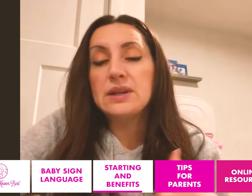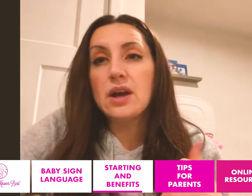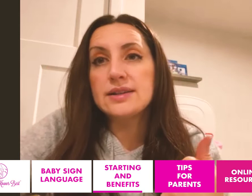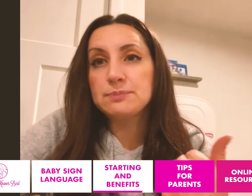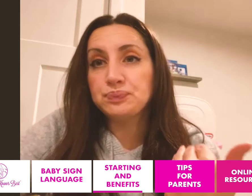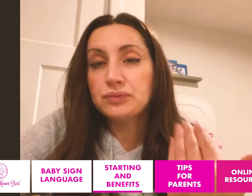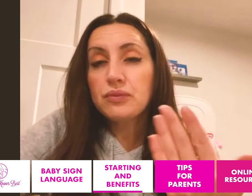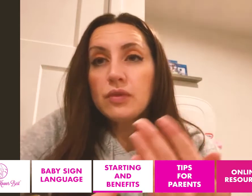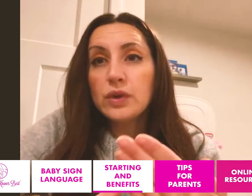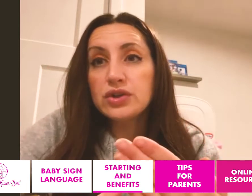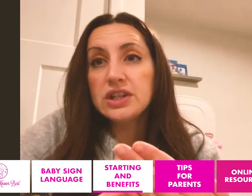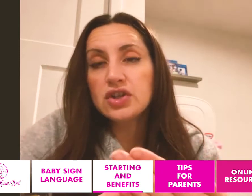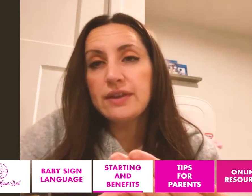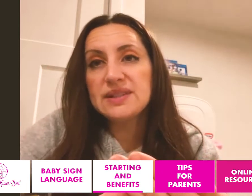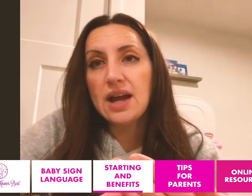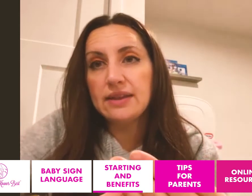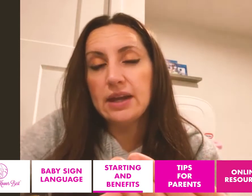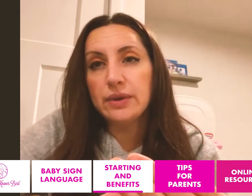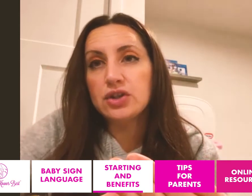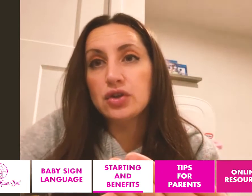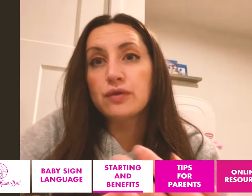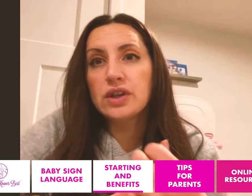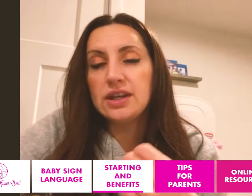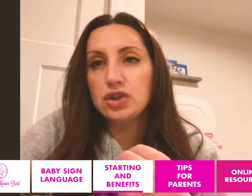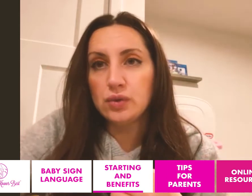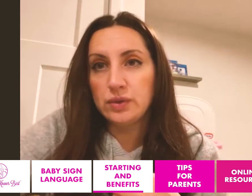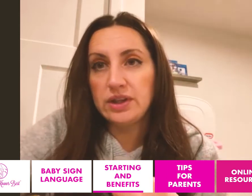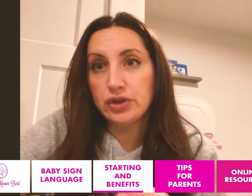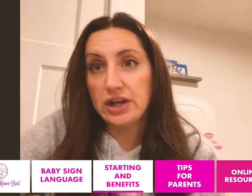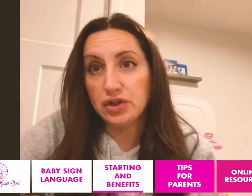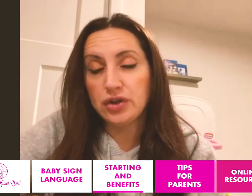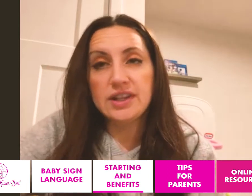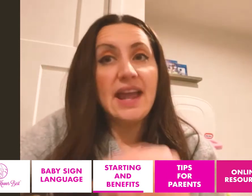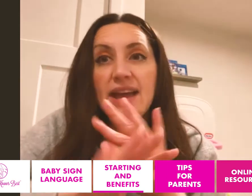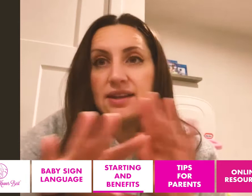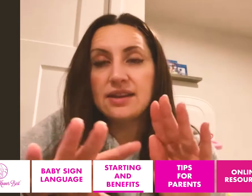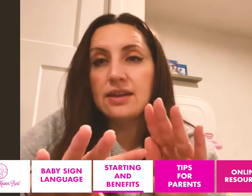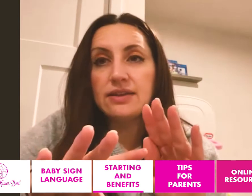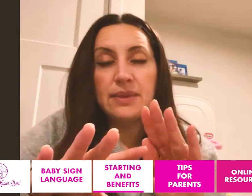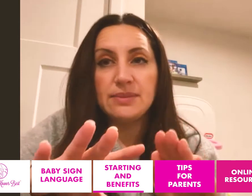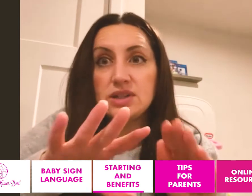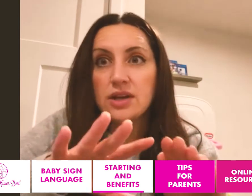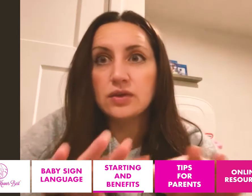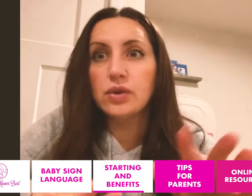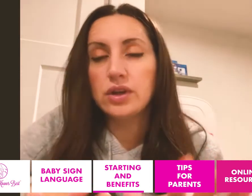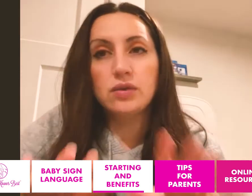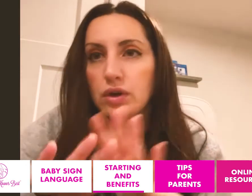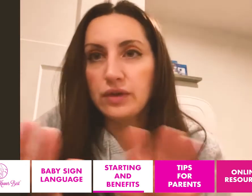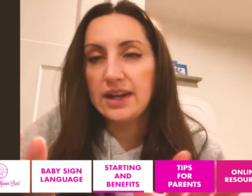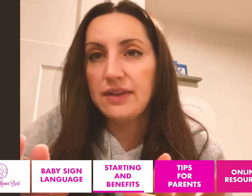because when you're teaching them sign language, you're really in tune with their gestures. Like anything that the baby does, you look right at them